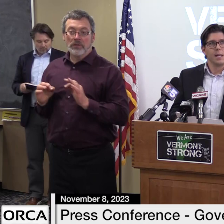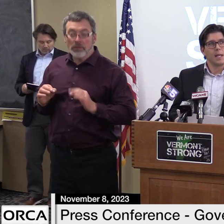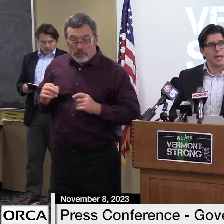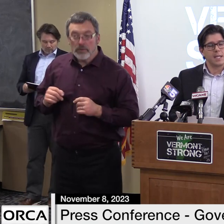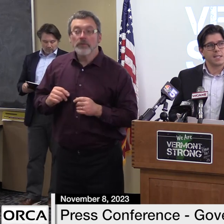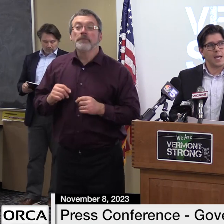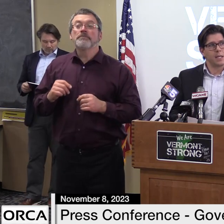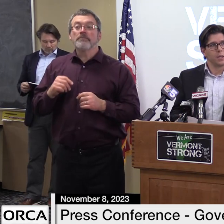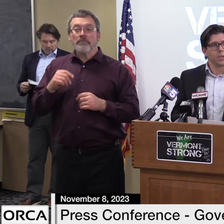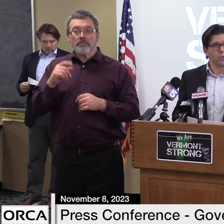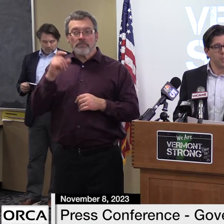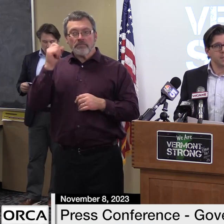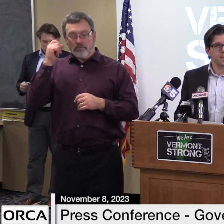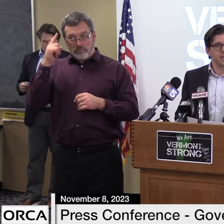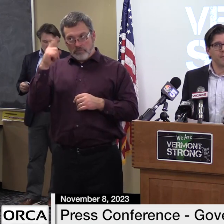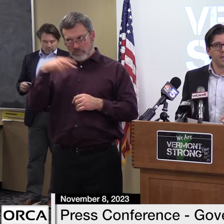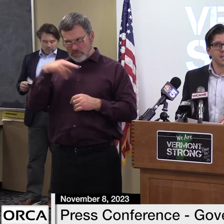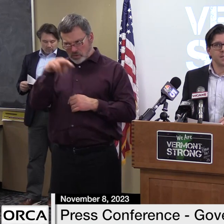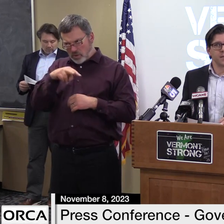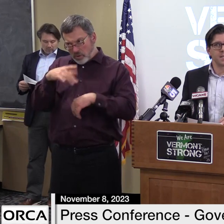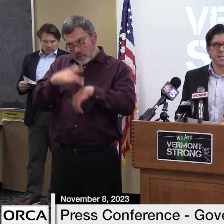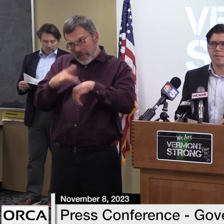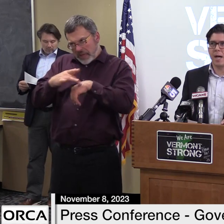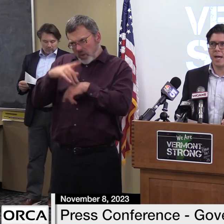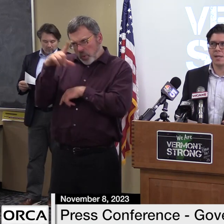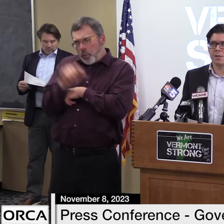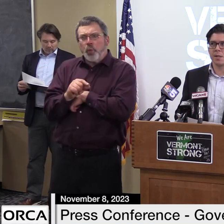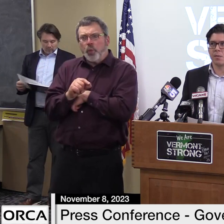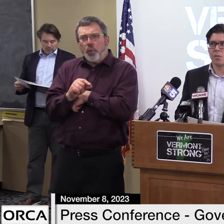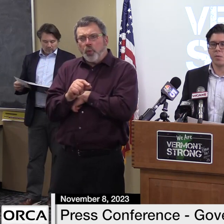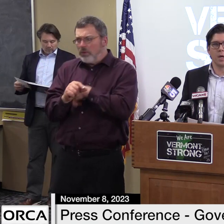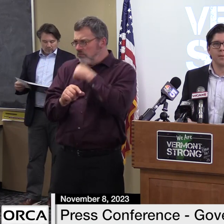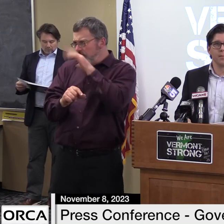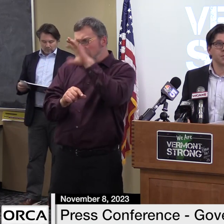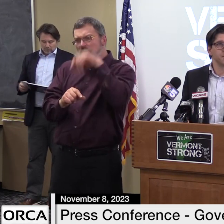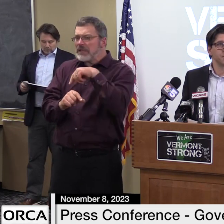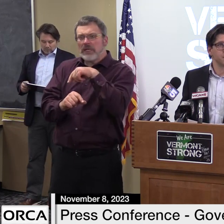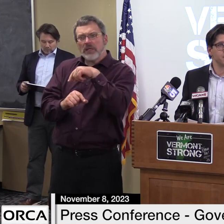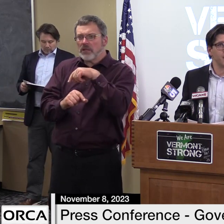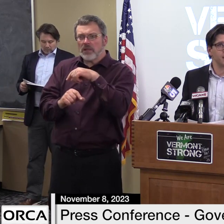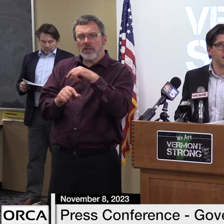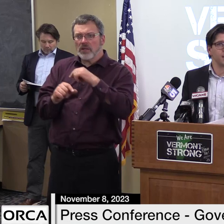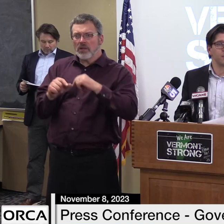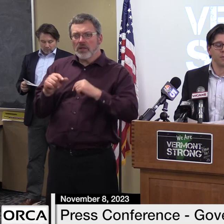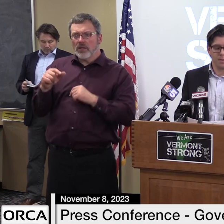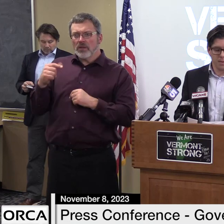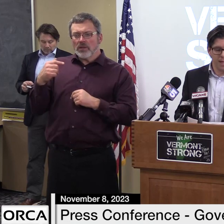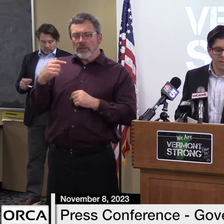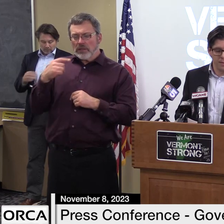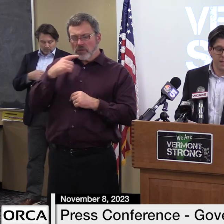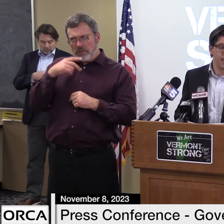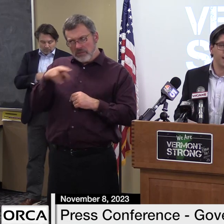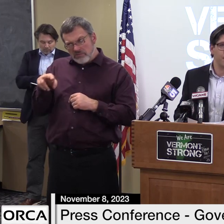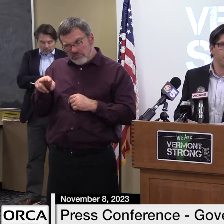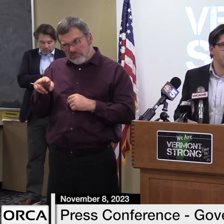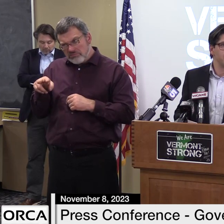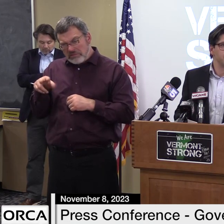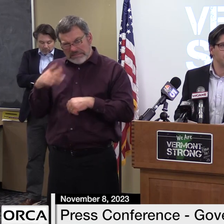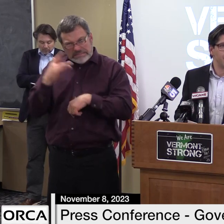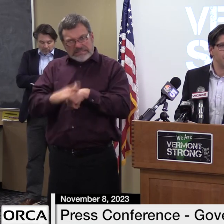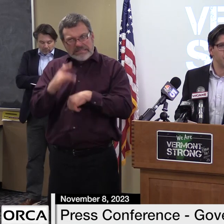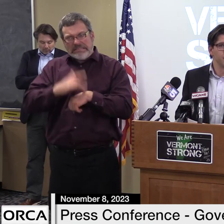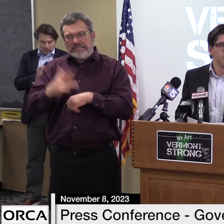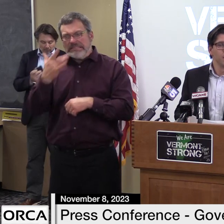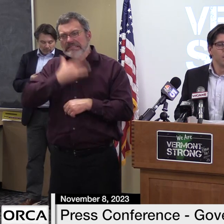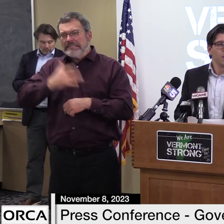that. That said, you will see some vacancy rates that seem higher than what most of us would expect, and then what we